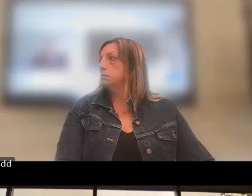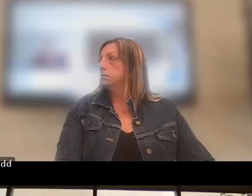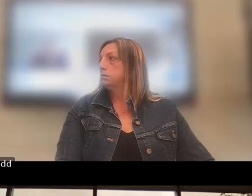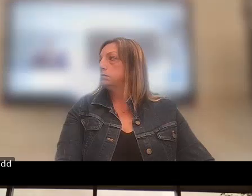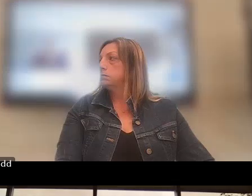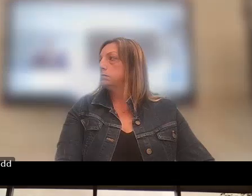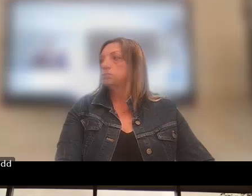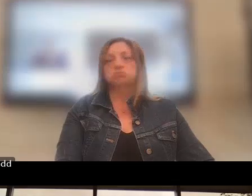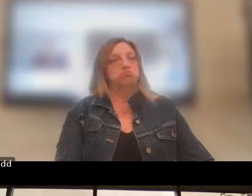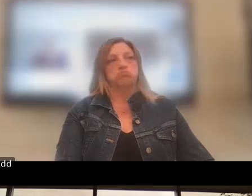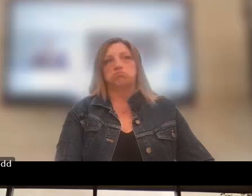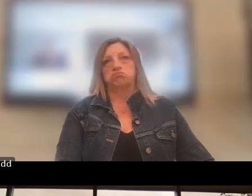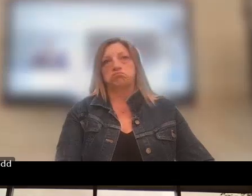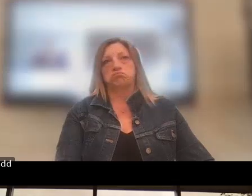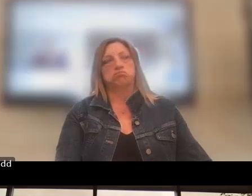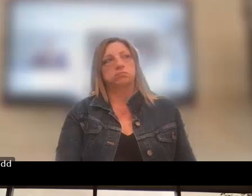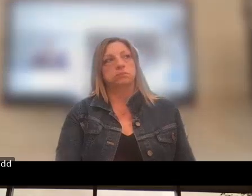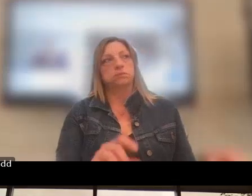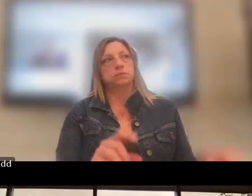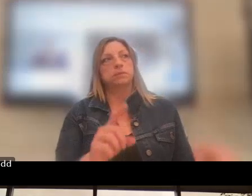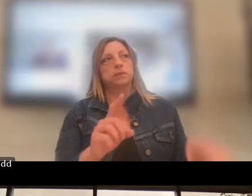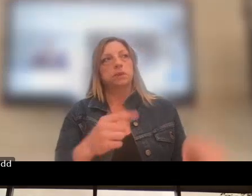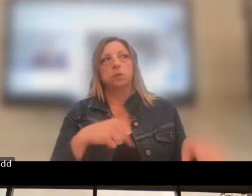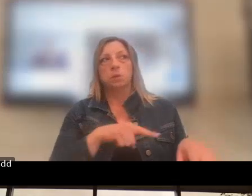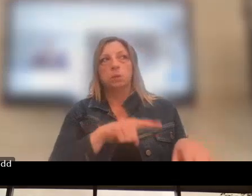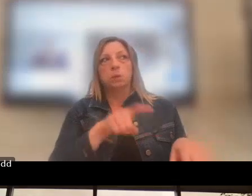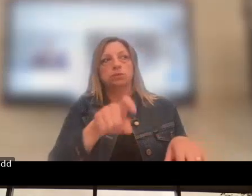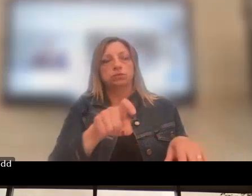any conflict with the cafeteria space?